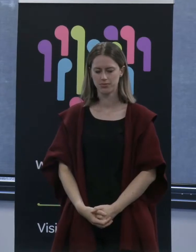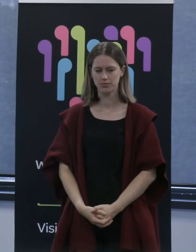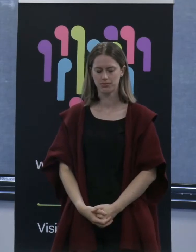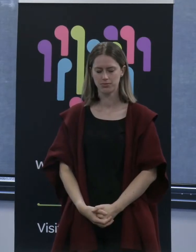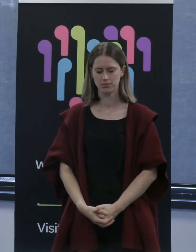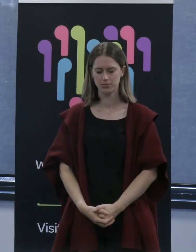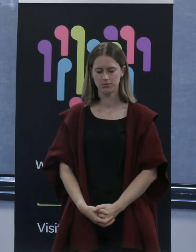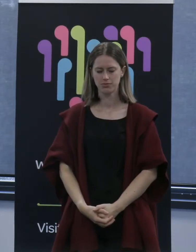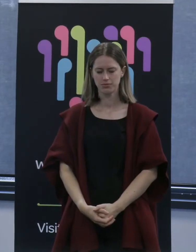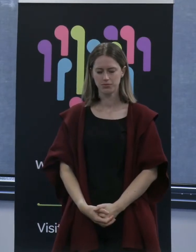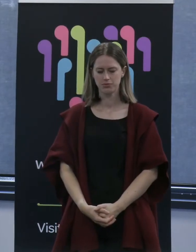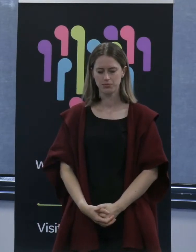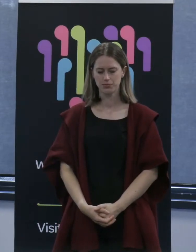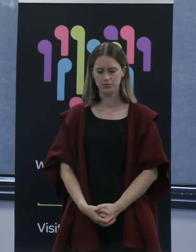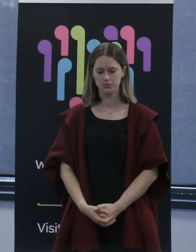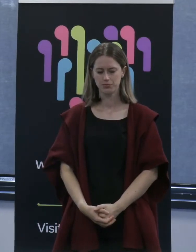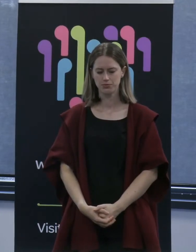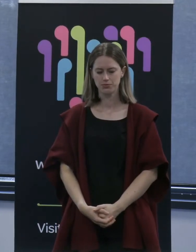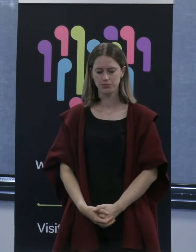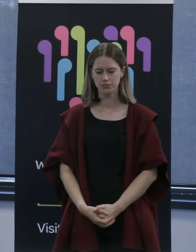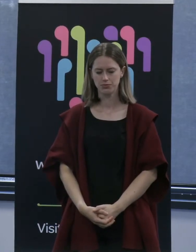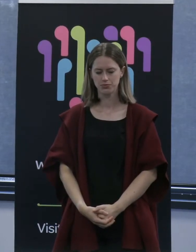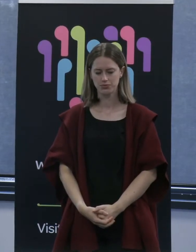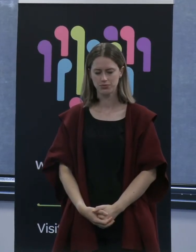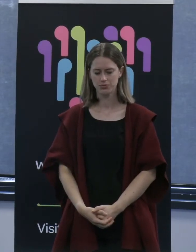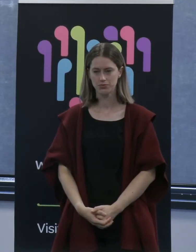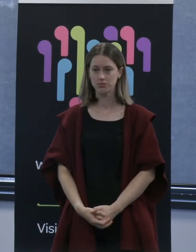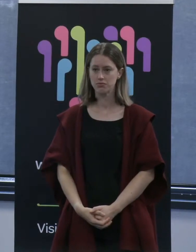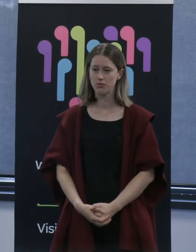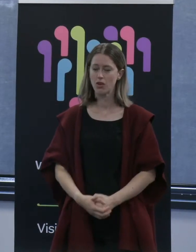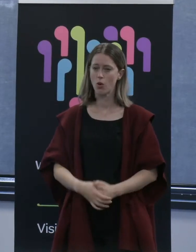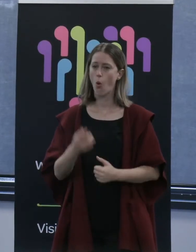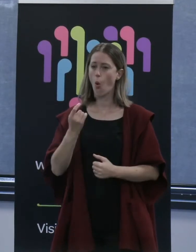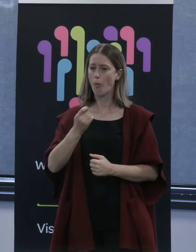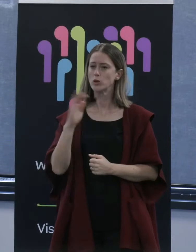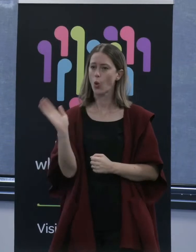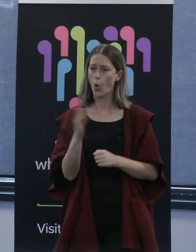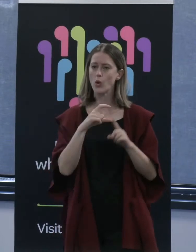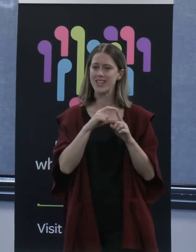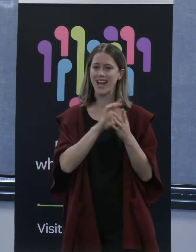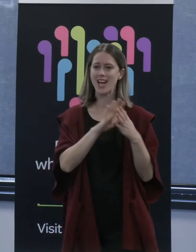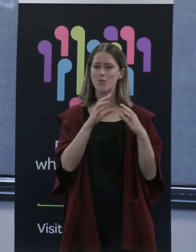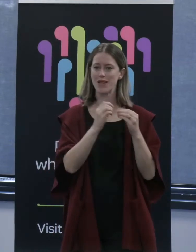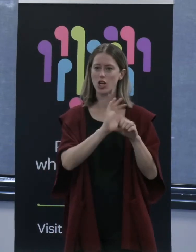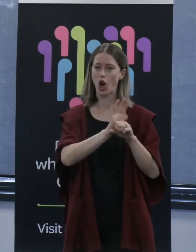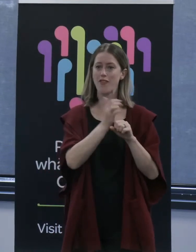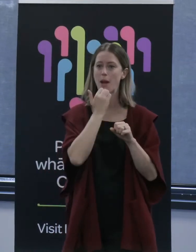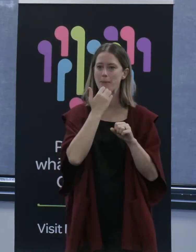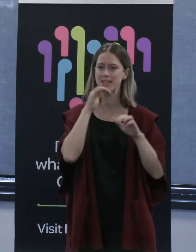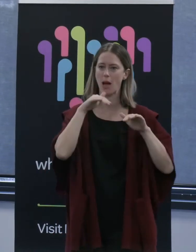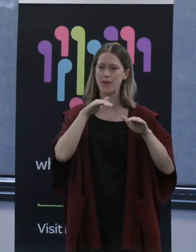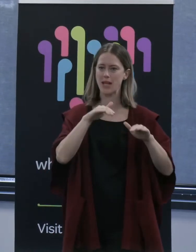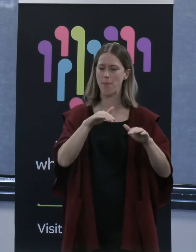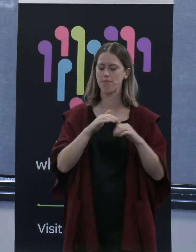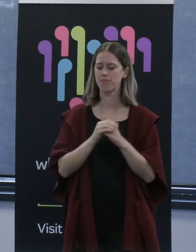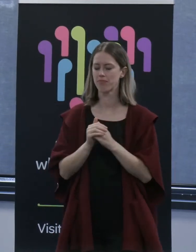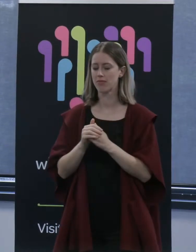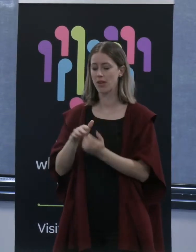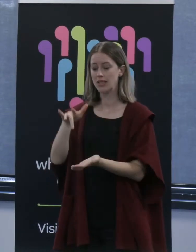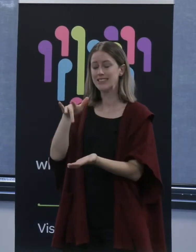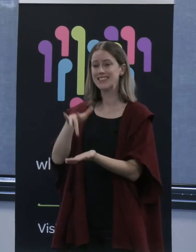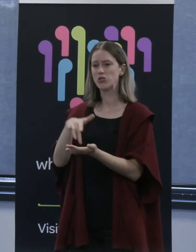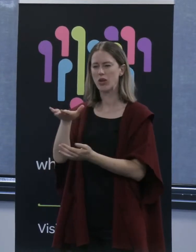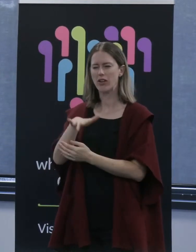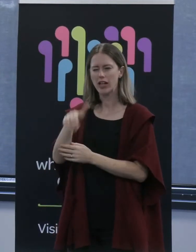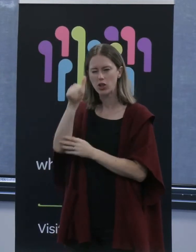Overall, in just about every DHB, rates are coming down, certainly for all DHBs in the central region, of which Wellington